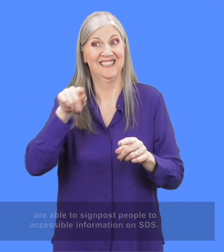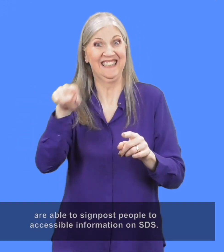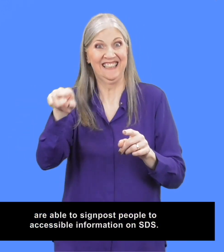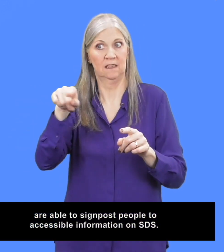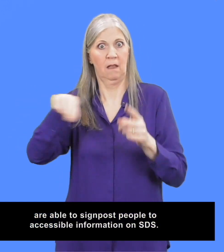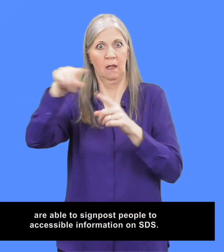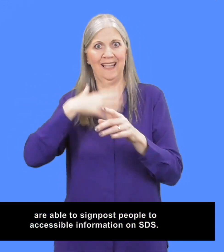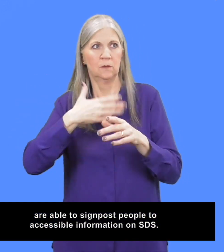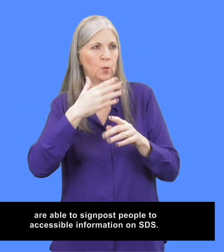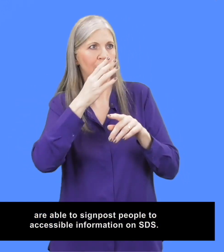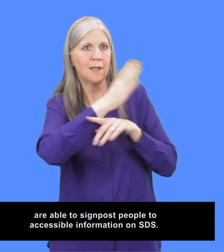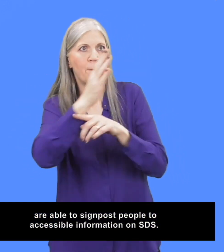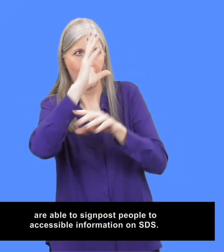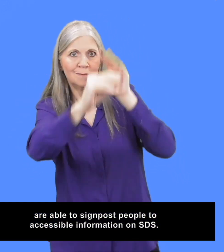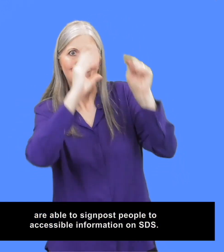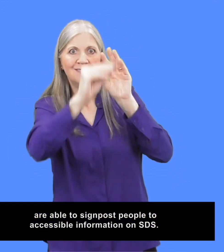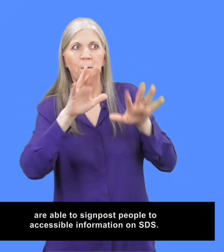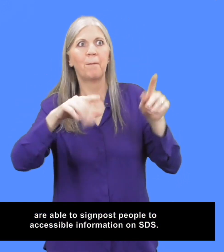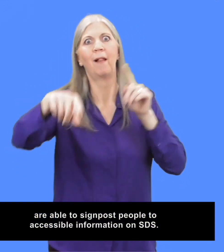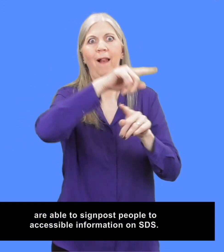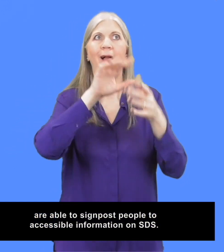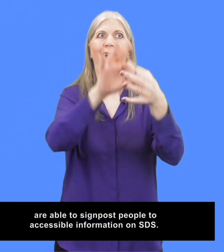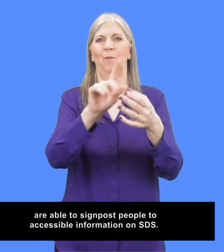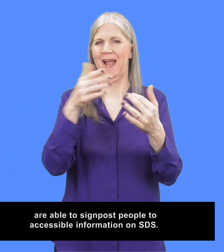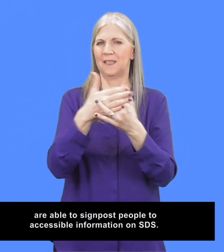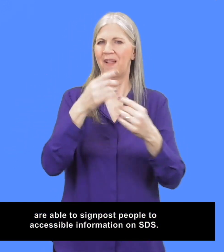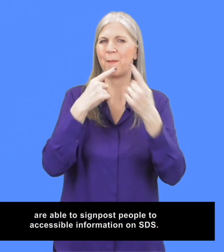are able to signpost people to accessible information on SDS.